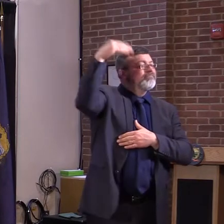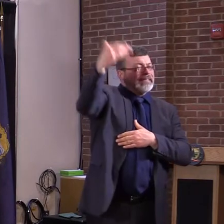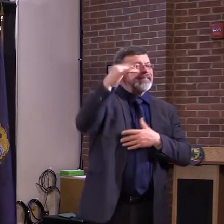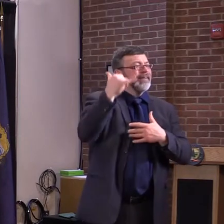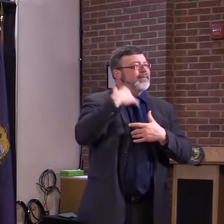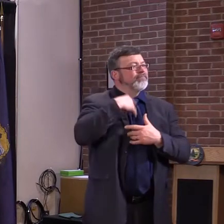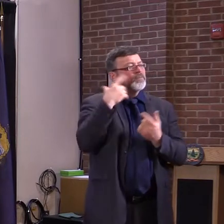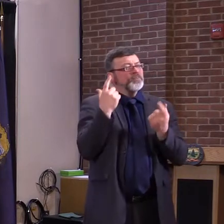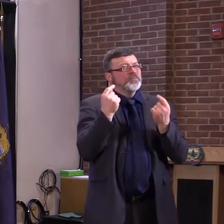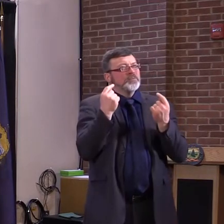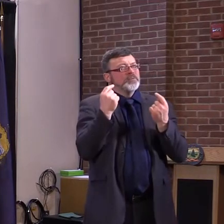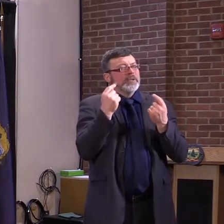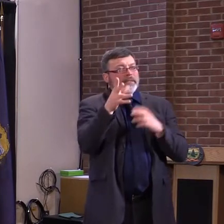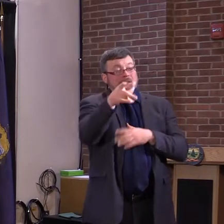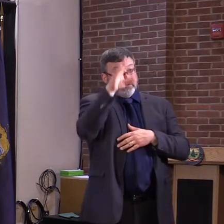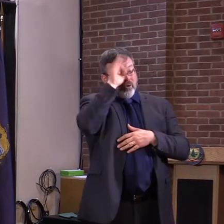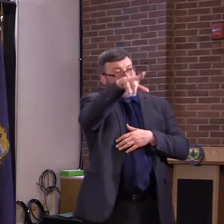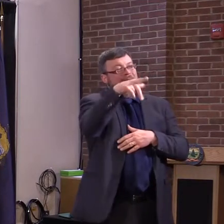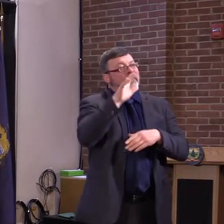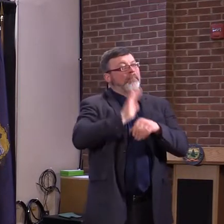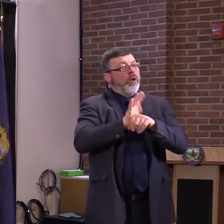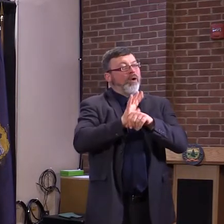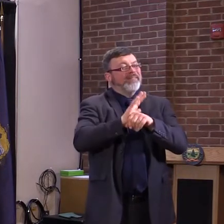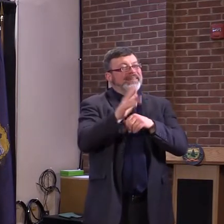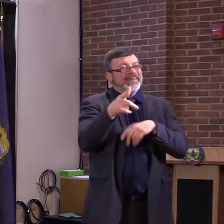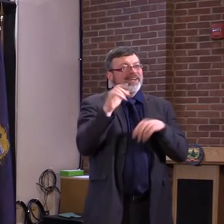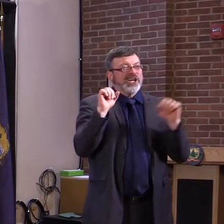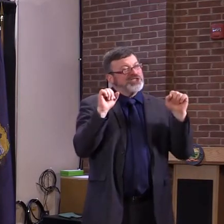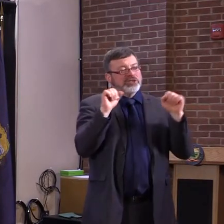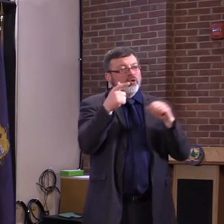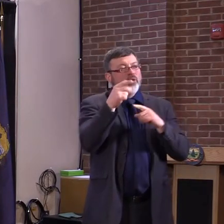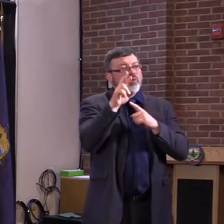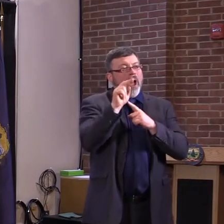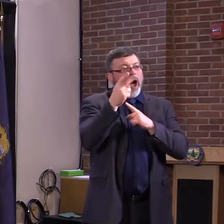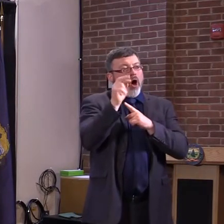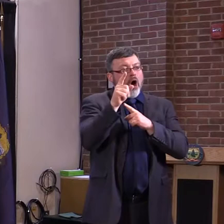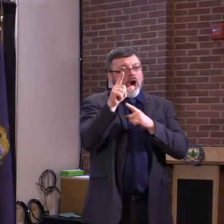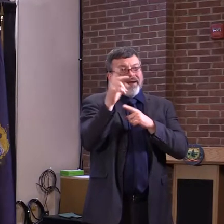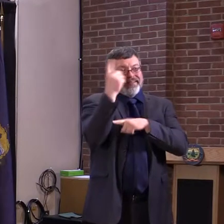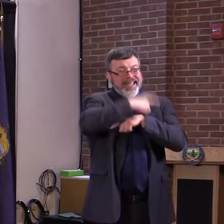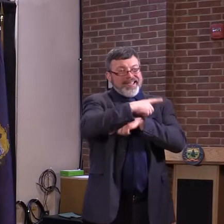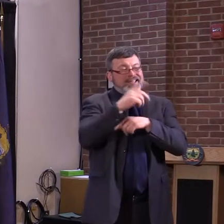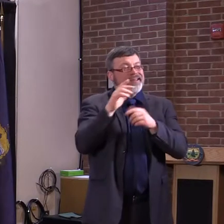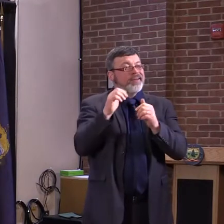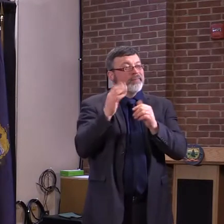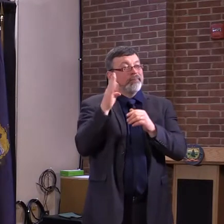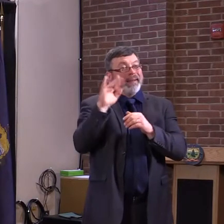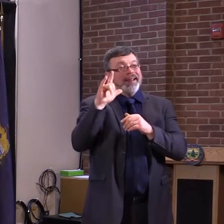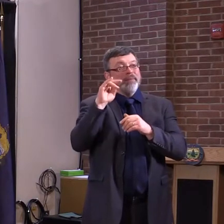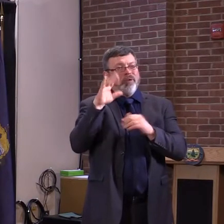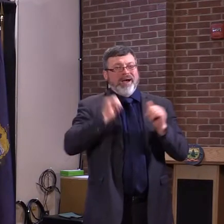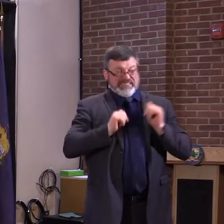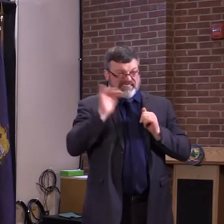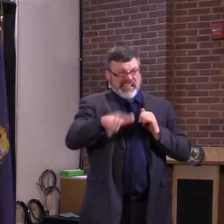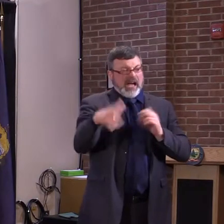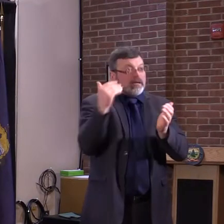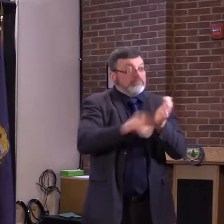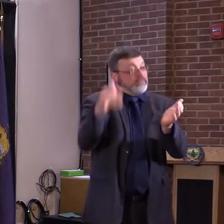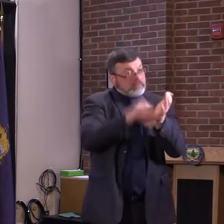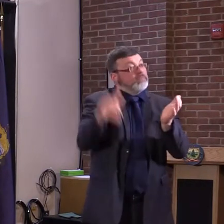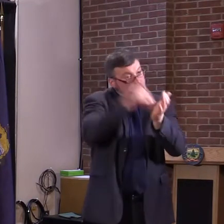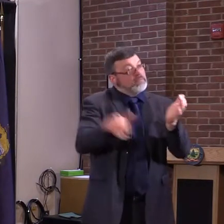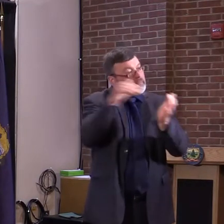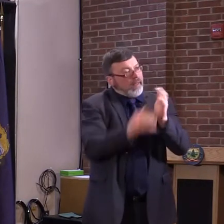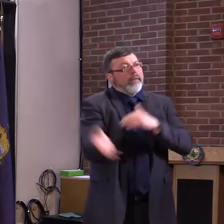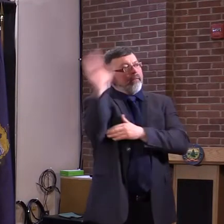again for the past 2 years. But in fact, we are indeed moving forward. I continue to get lots of